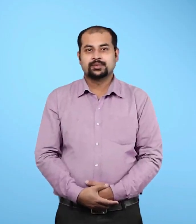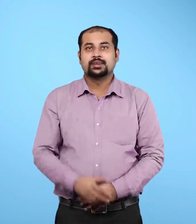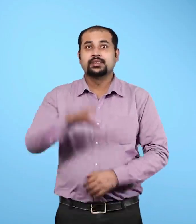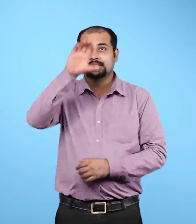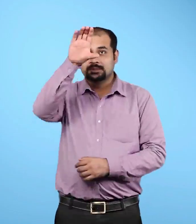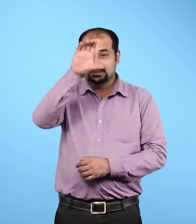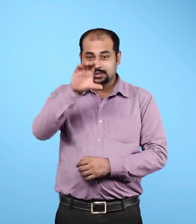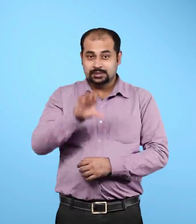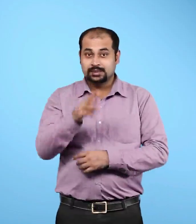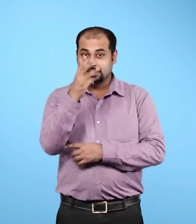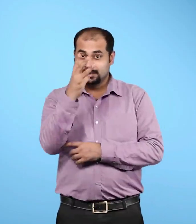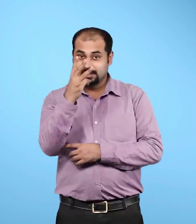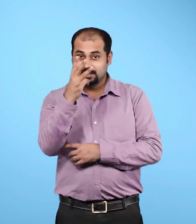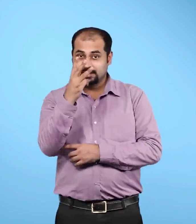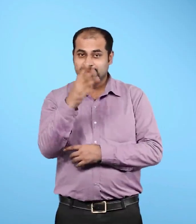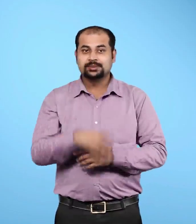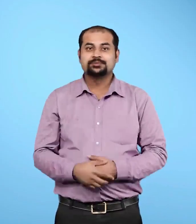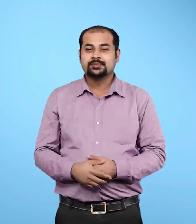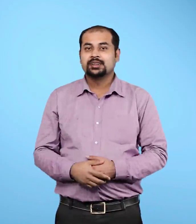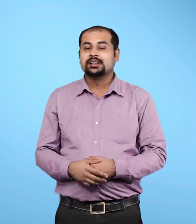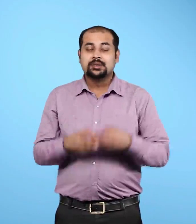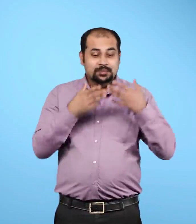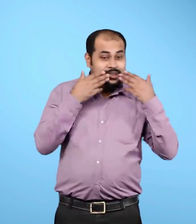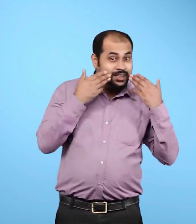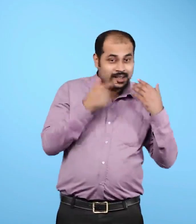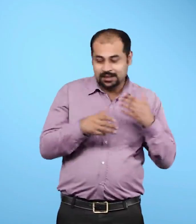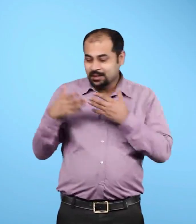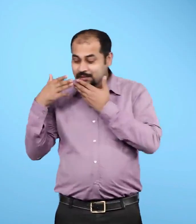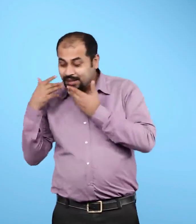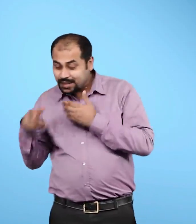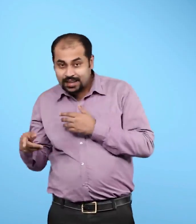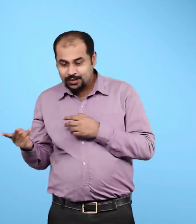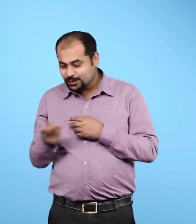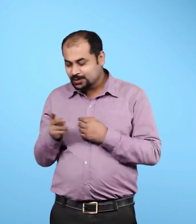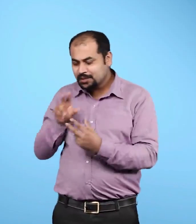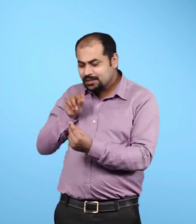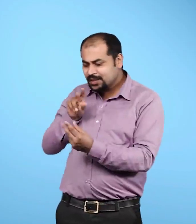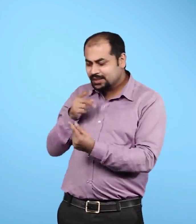This page has 3 pictures, and the conversation of 2 cats continues.